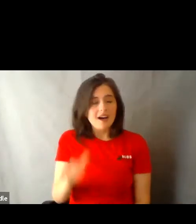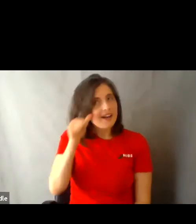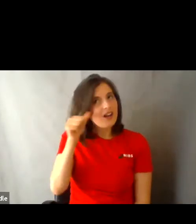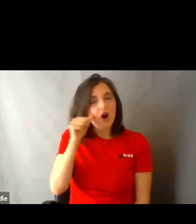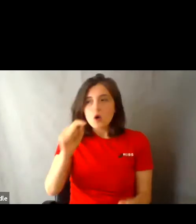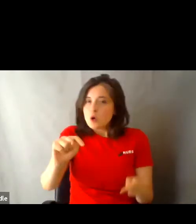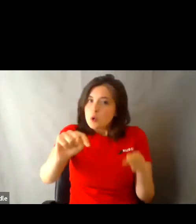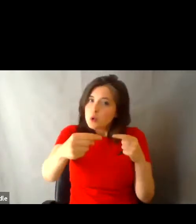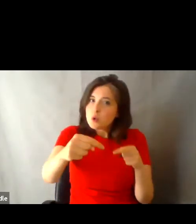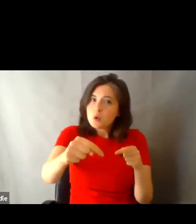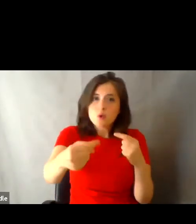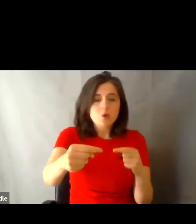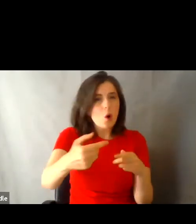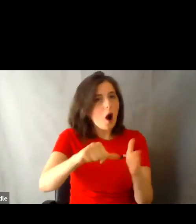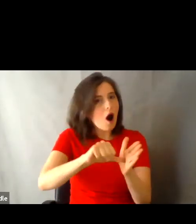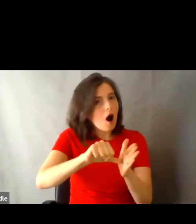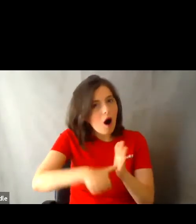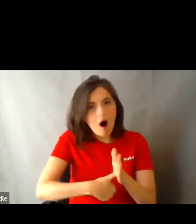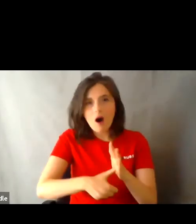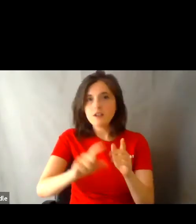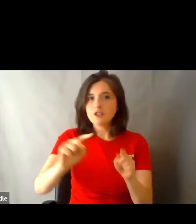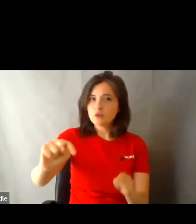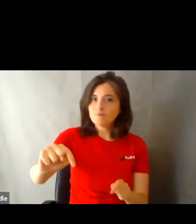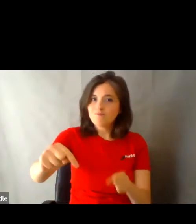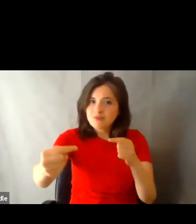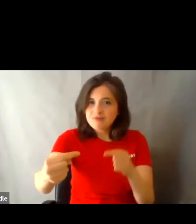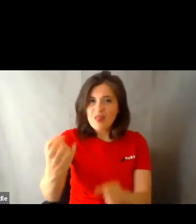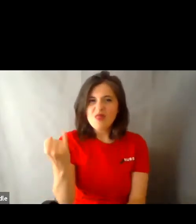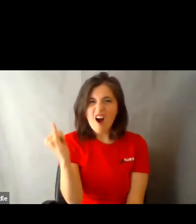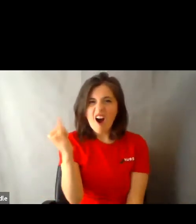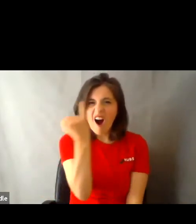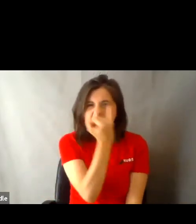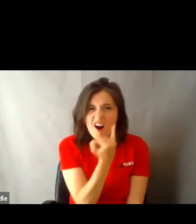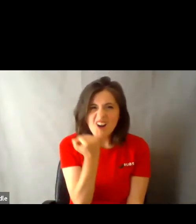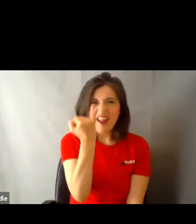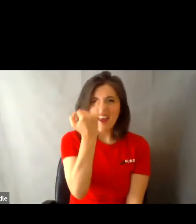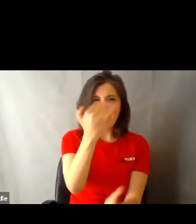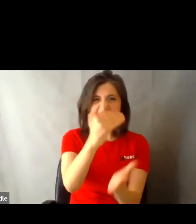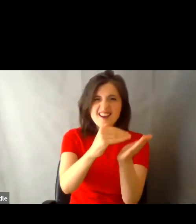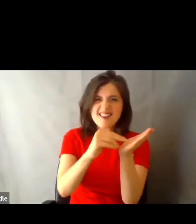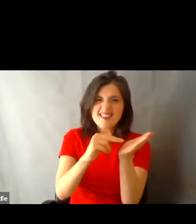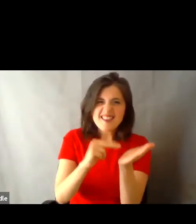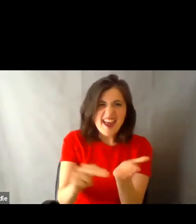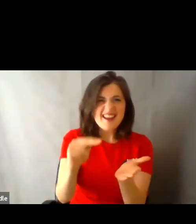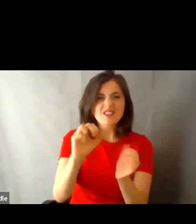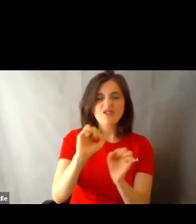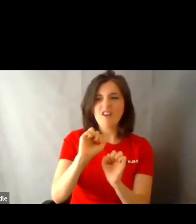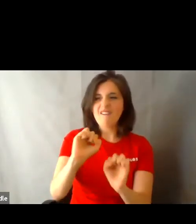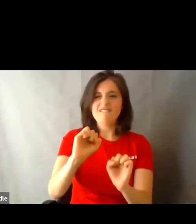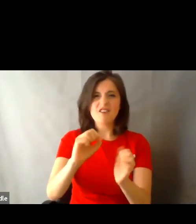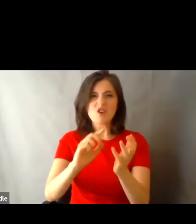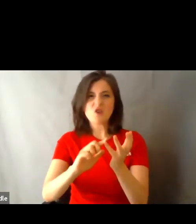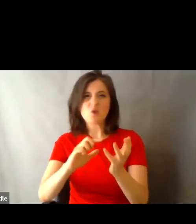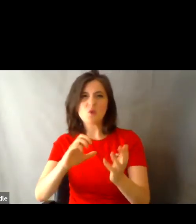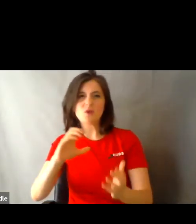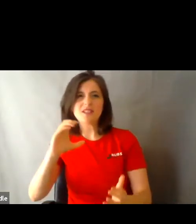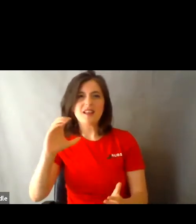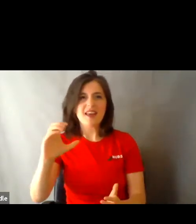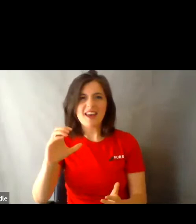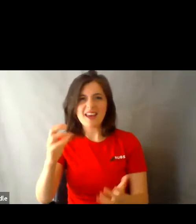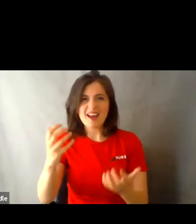to fight back against the ugly nature of universal credit. But I do think